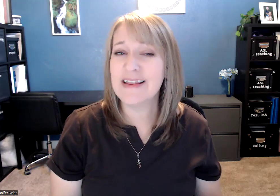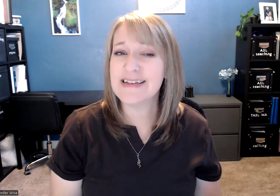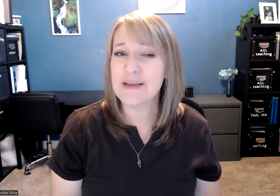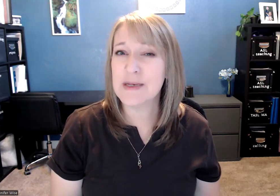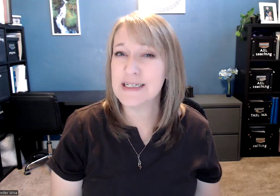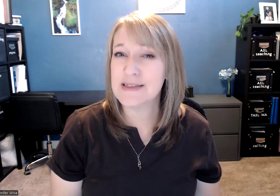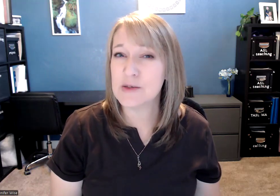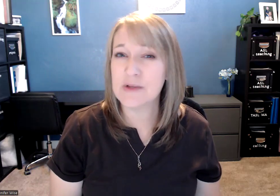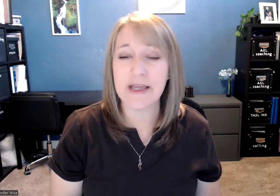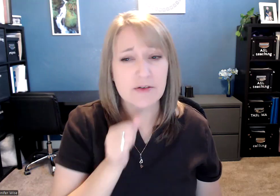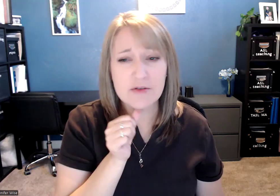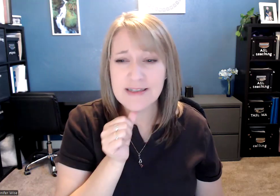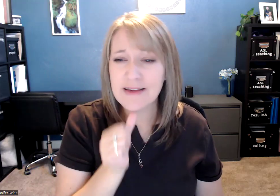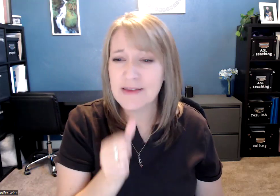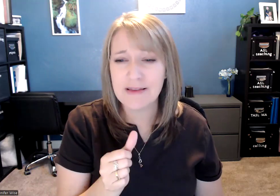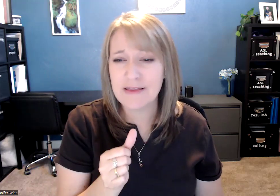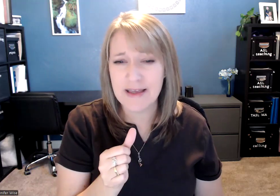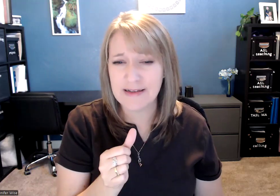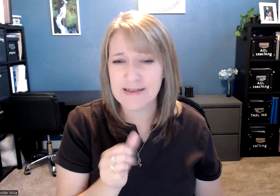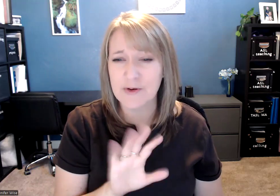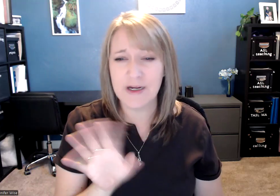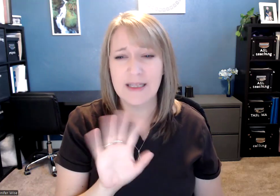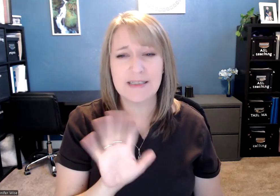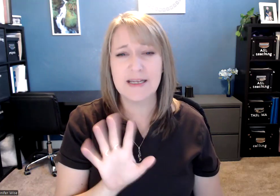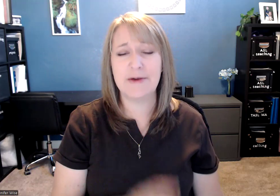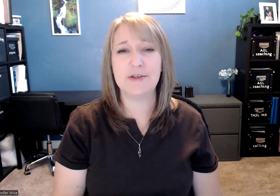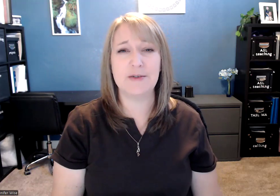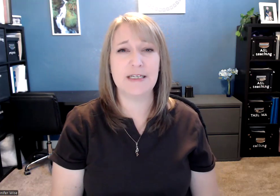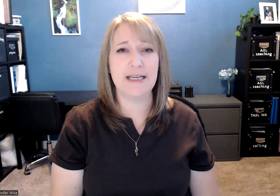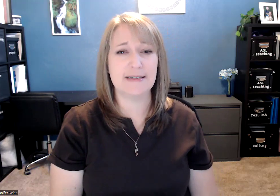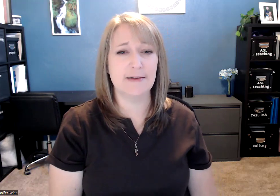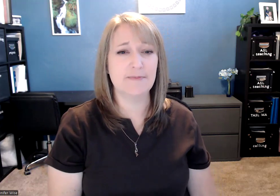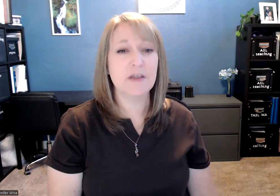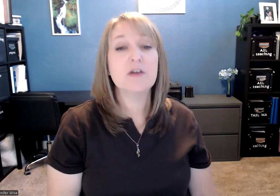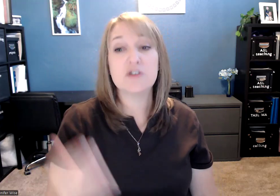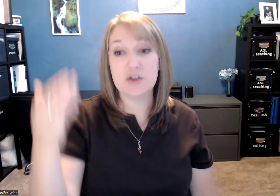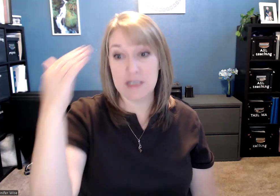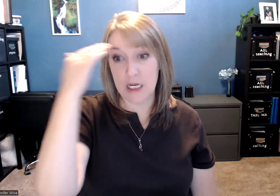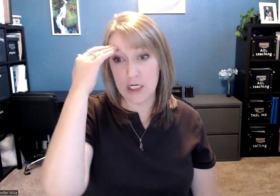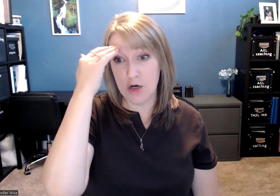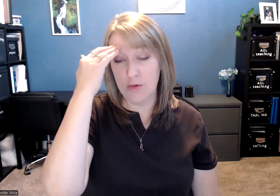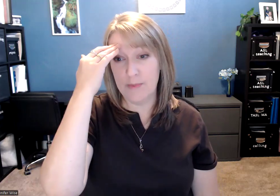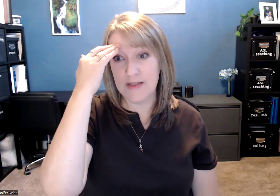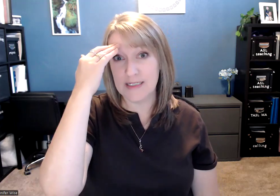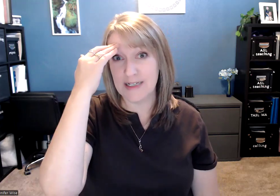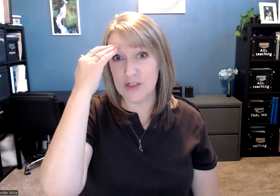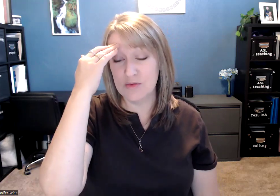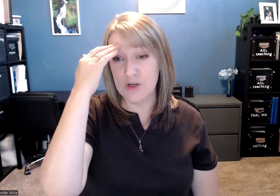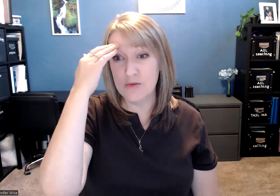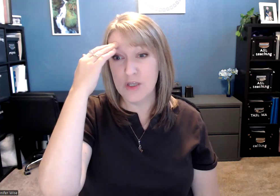same idea as don't like. You don't sign this for it. That's not how you do it in ASL. So you sign no, but then to sign don't know, you